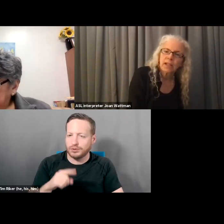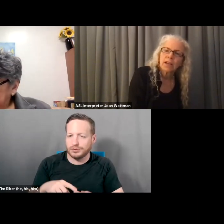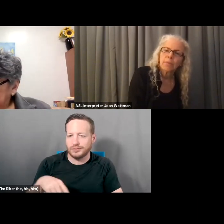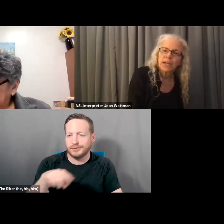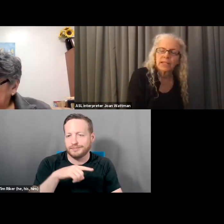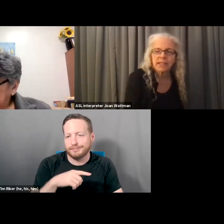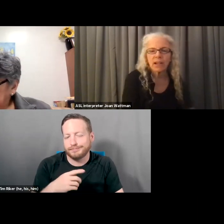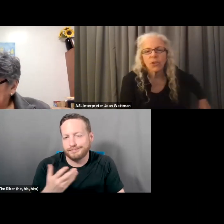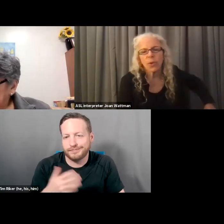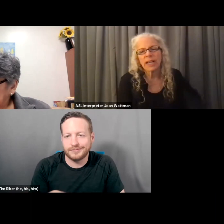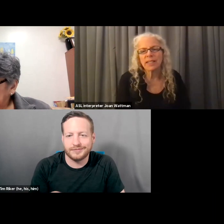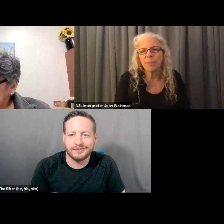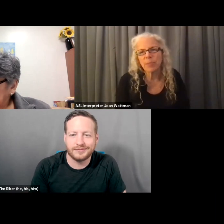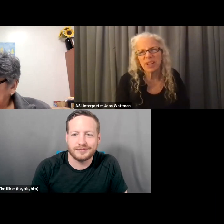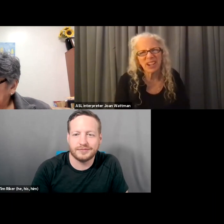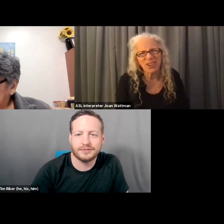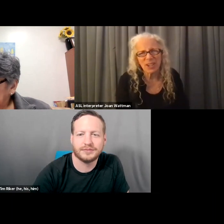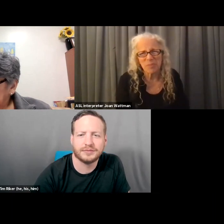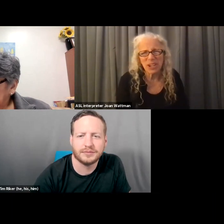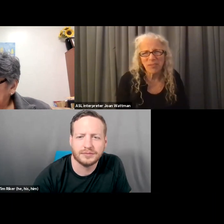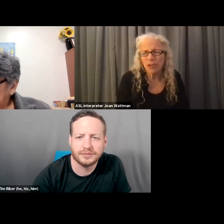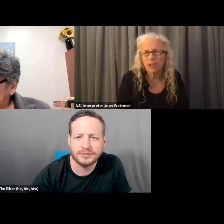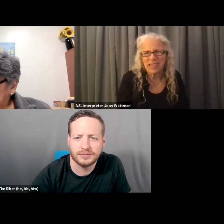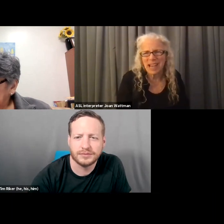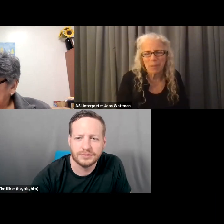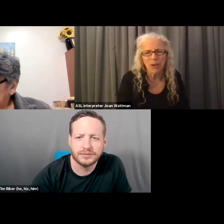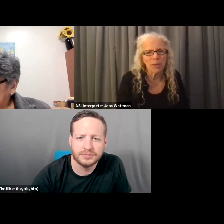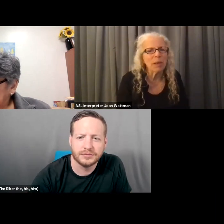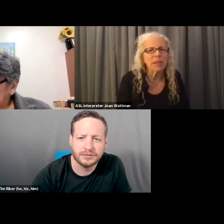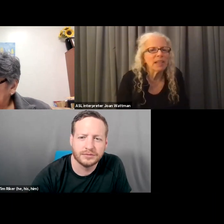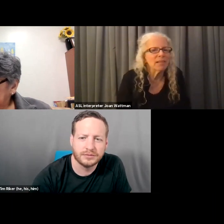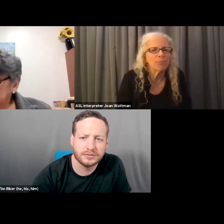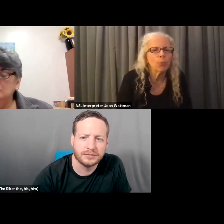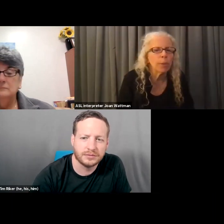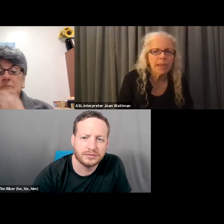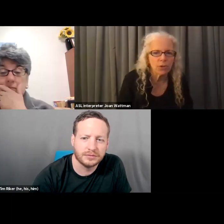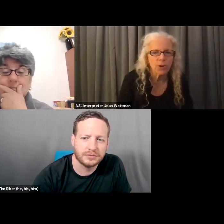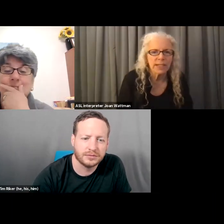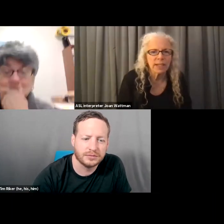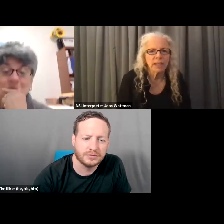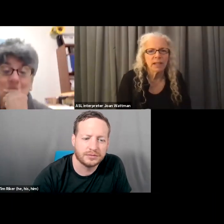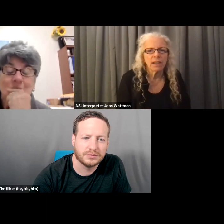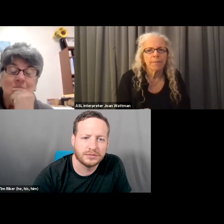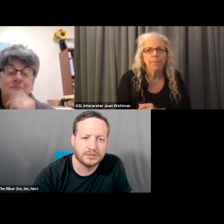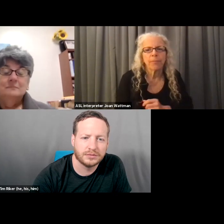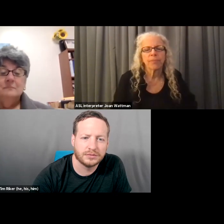event. Because otherwise people are like, oh, a community forum, what's that about? And maybe they wouldn't be